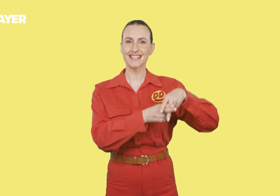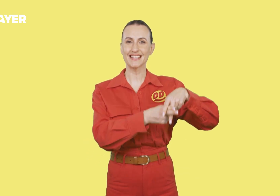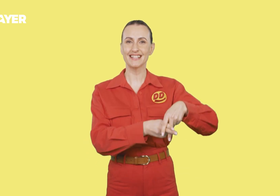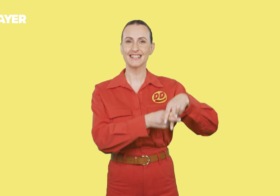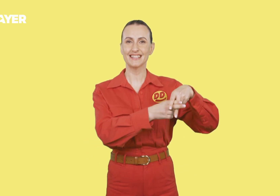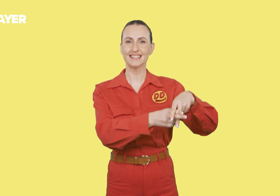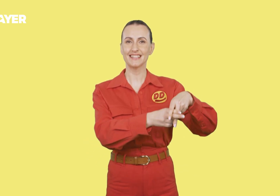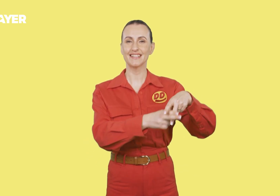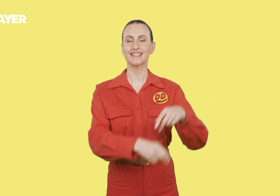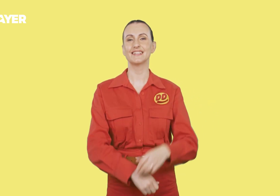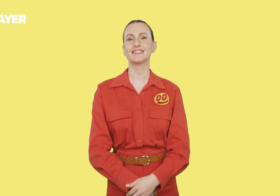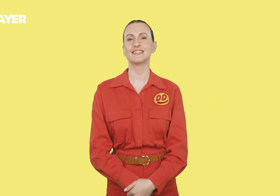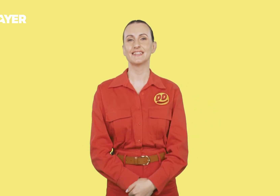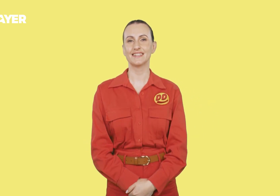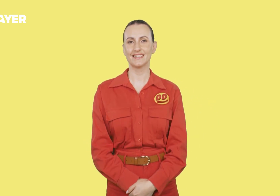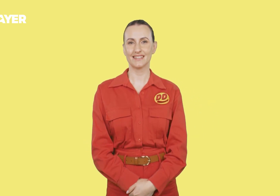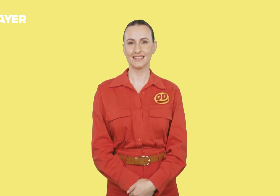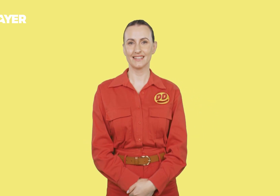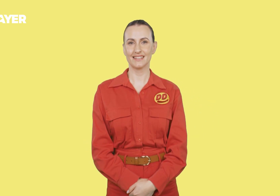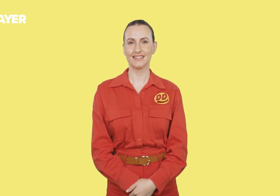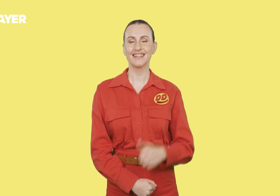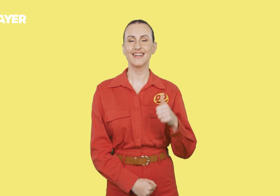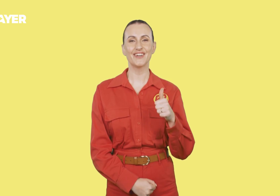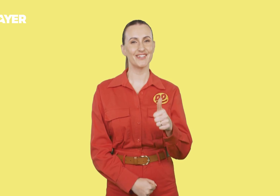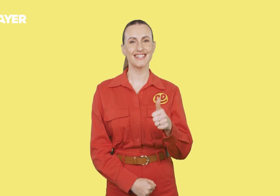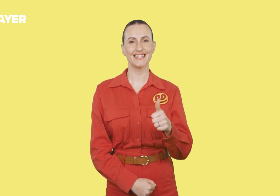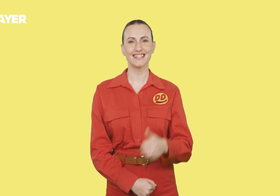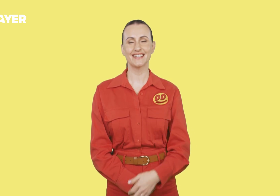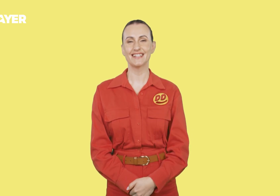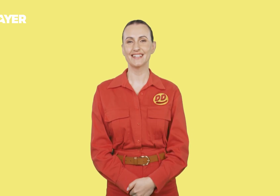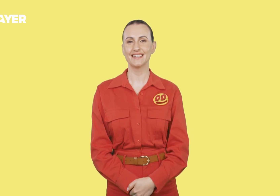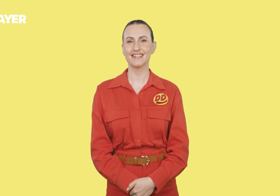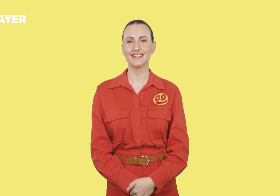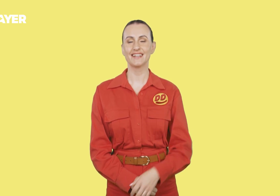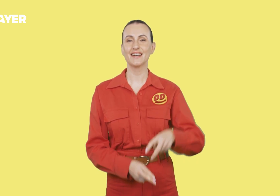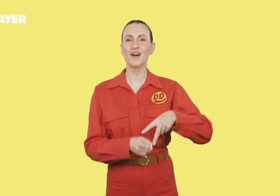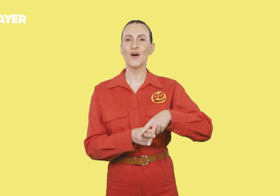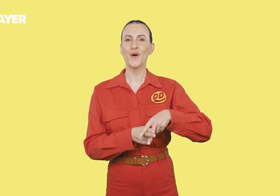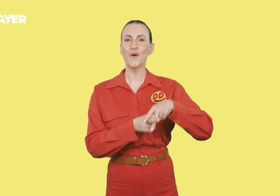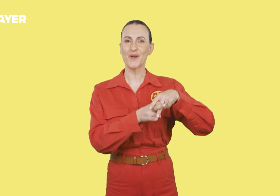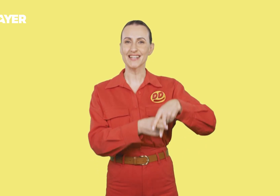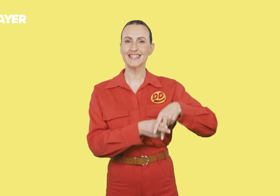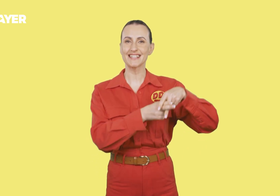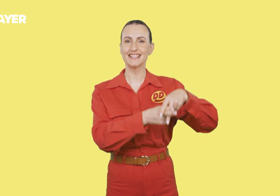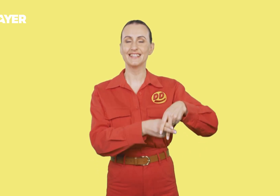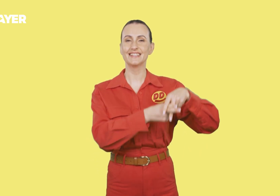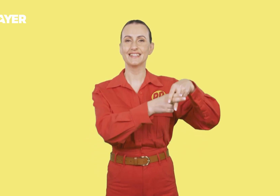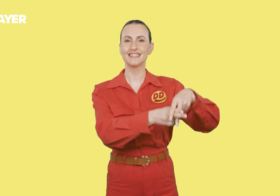Horse. Good. Horse.